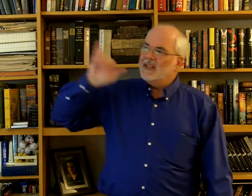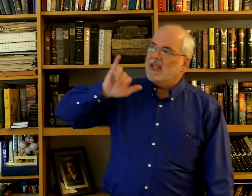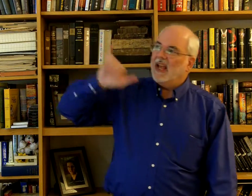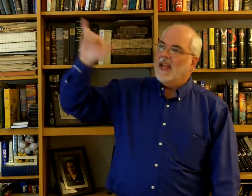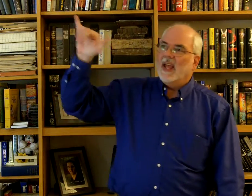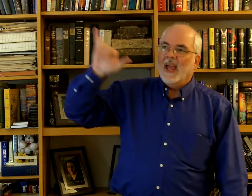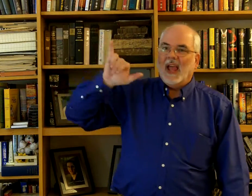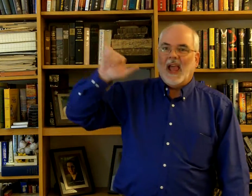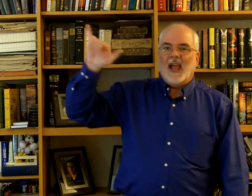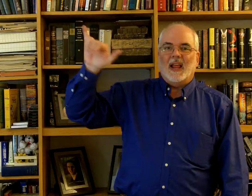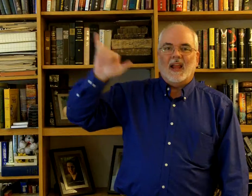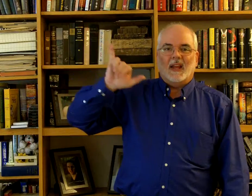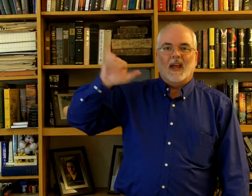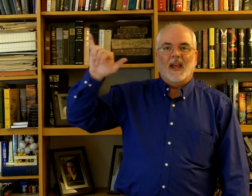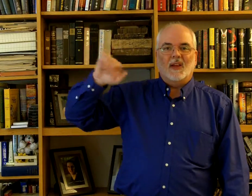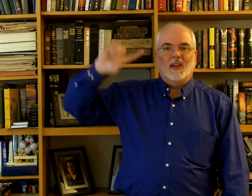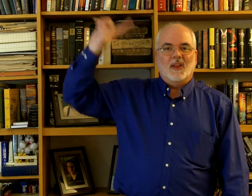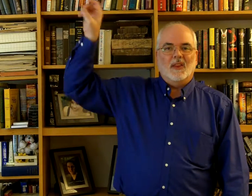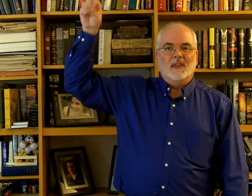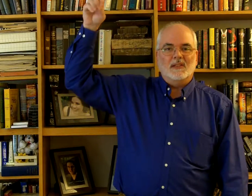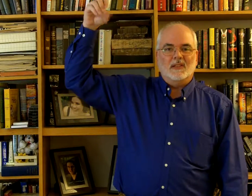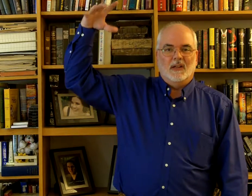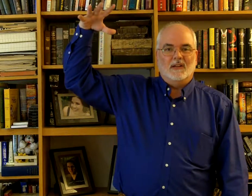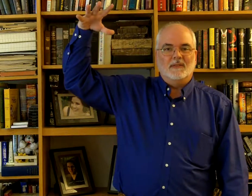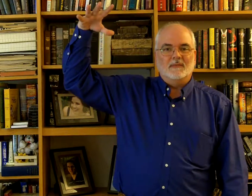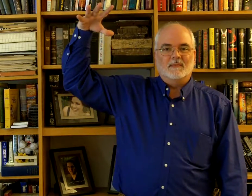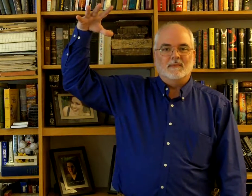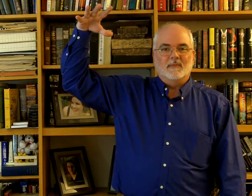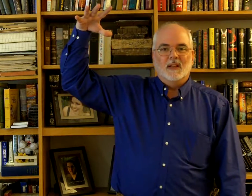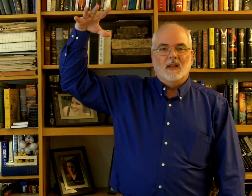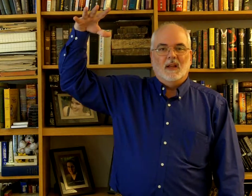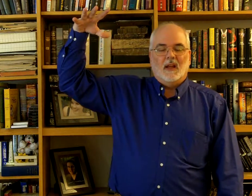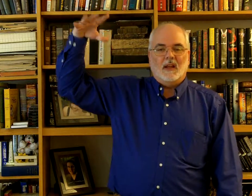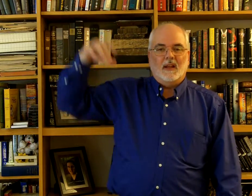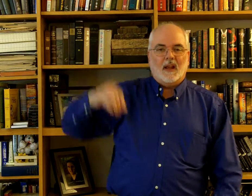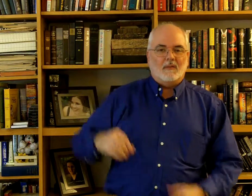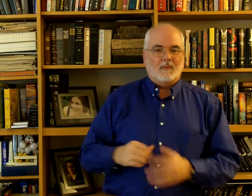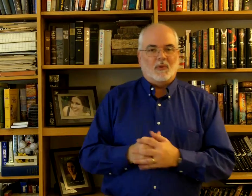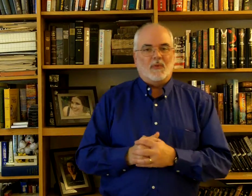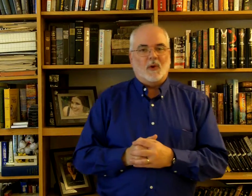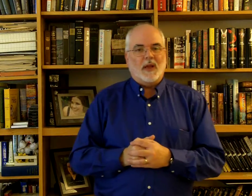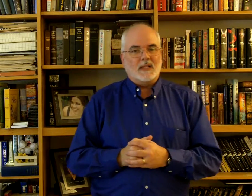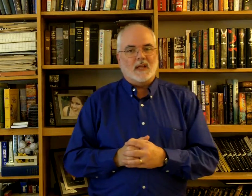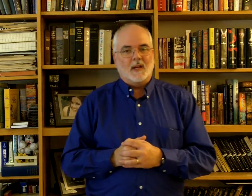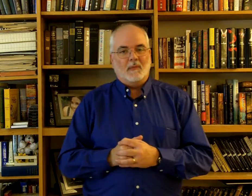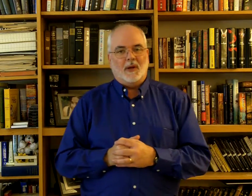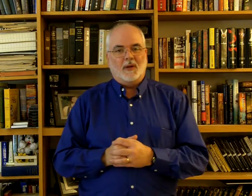say, like the sun. I think I prefer that sign better.